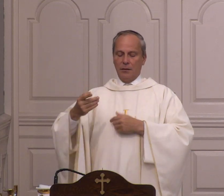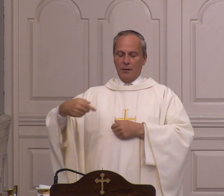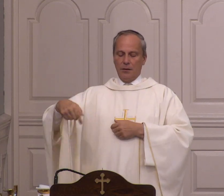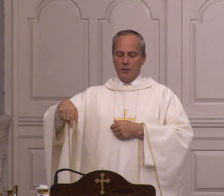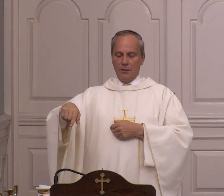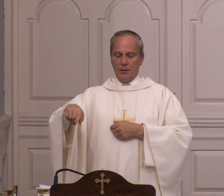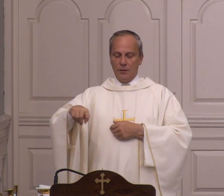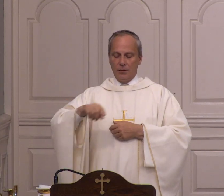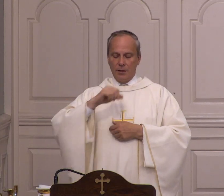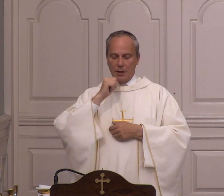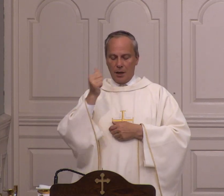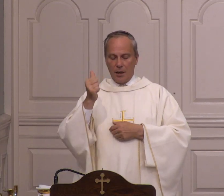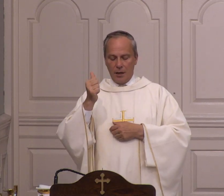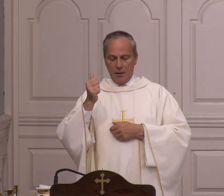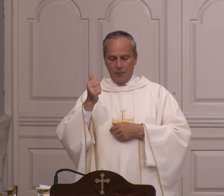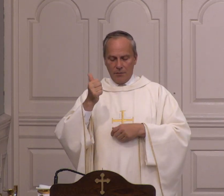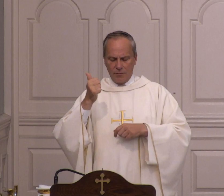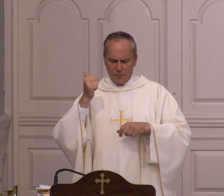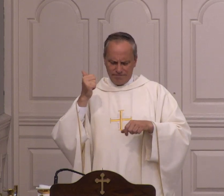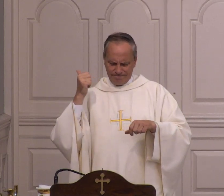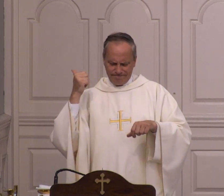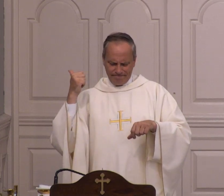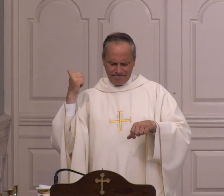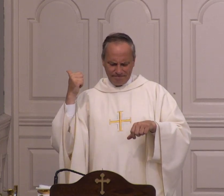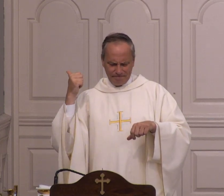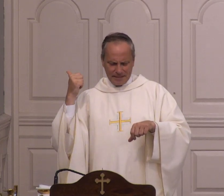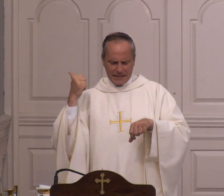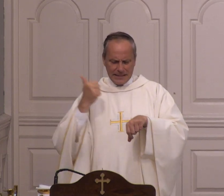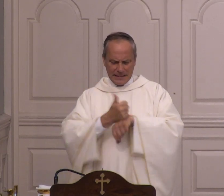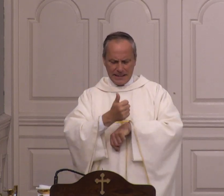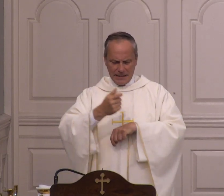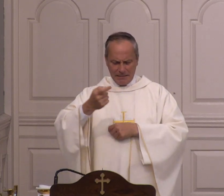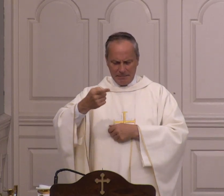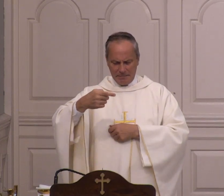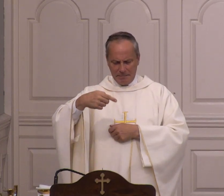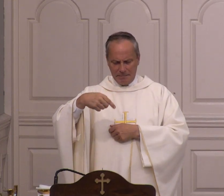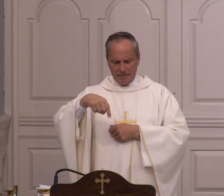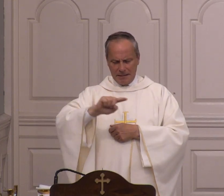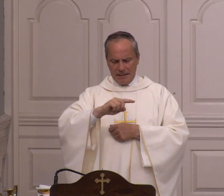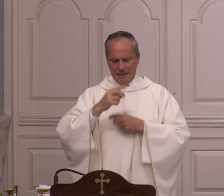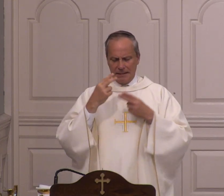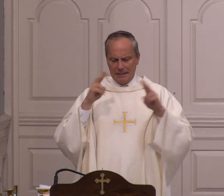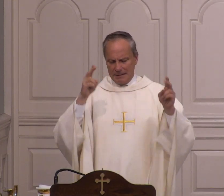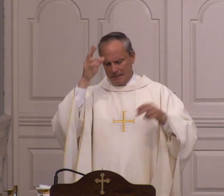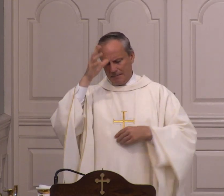sacrifice, you would not have condemned these innocent men.